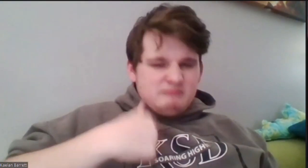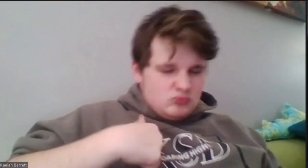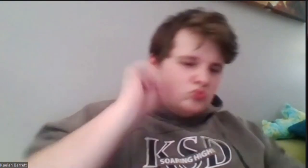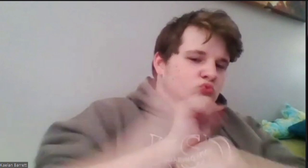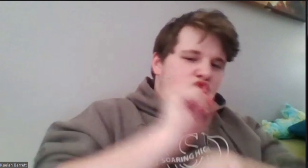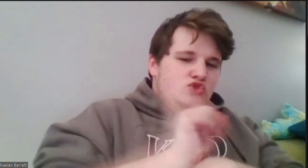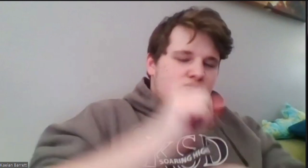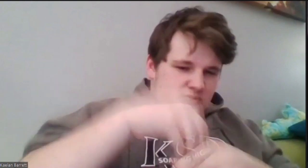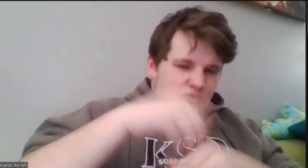no,